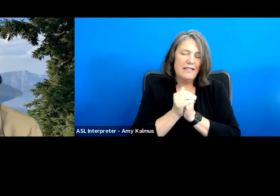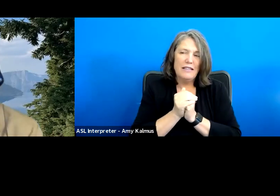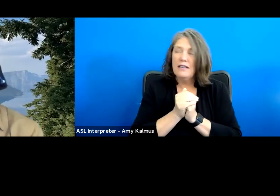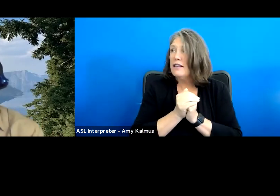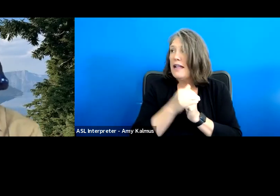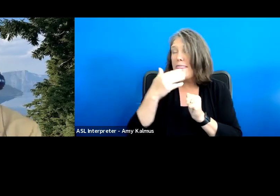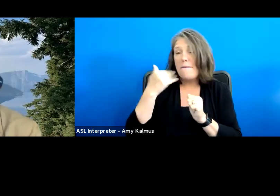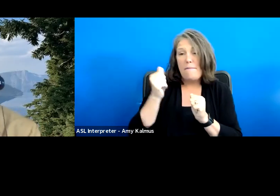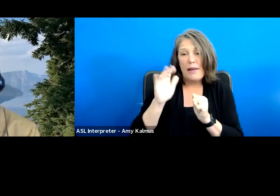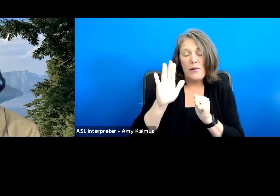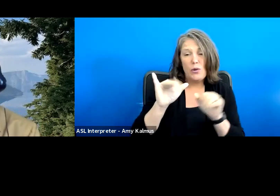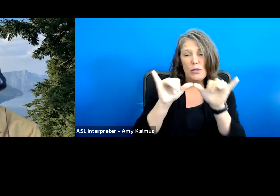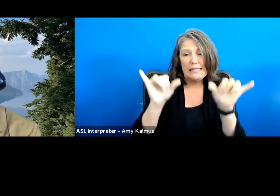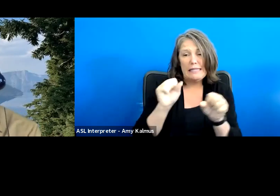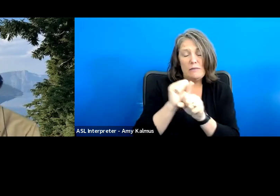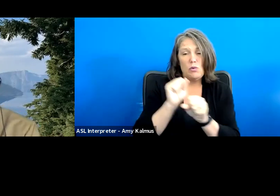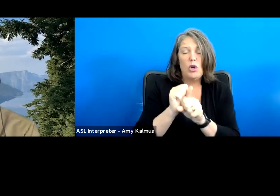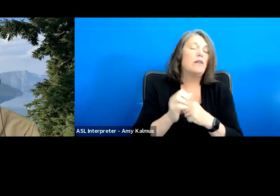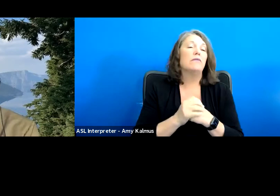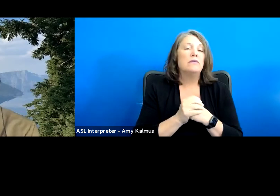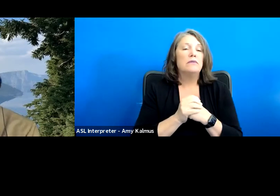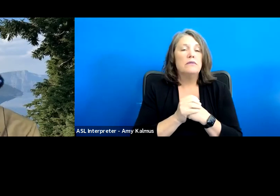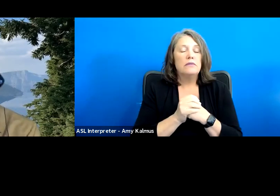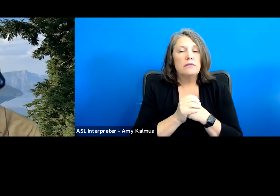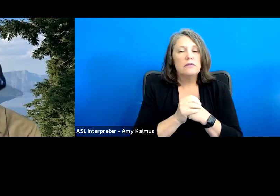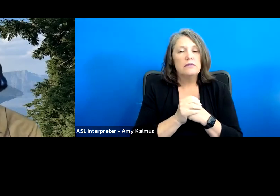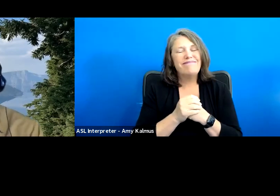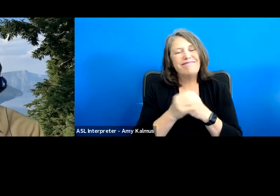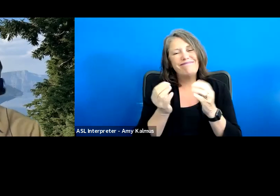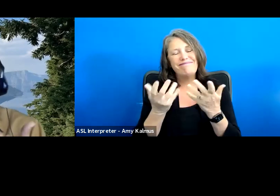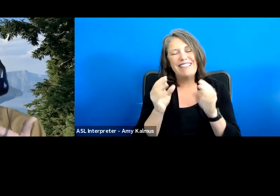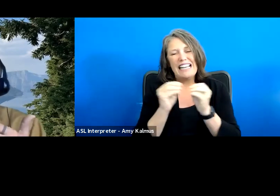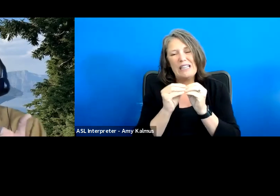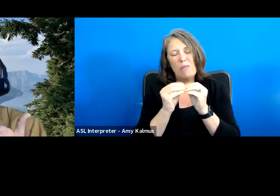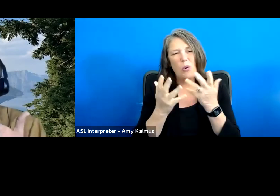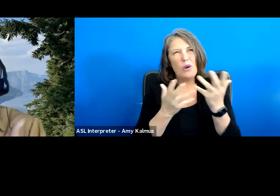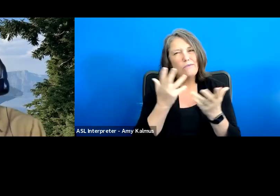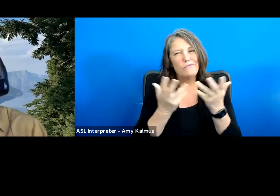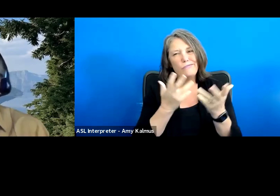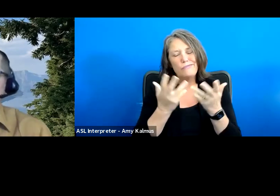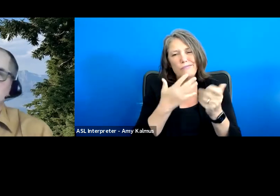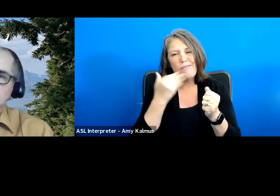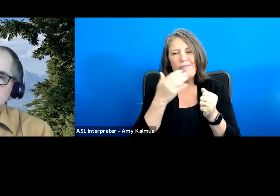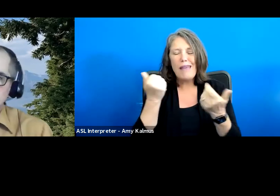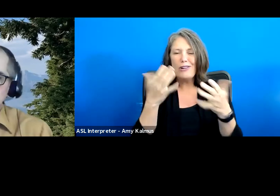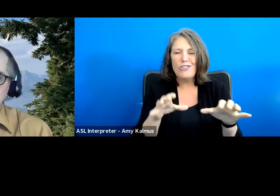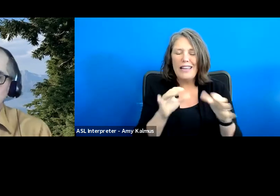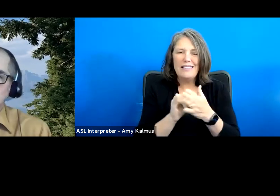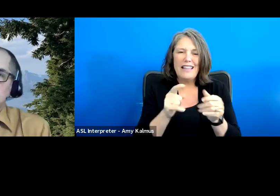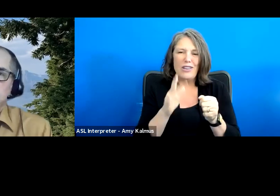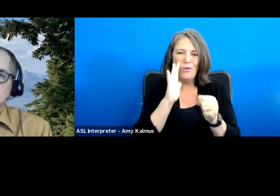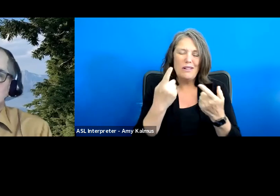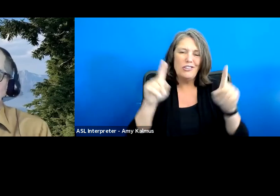the better your systems work. And it's more the better chance that you're going to actually